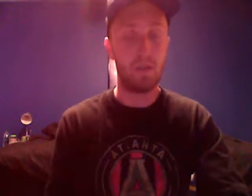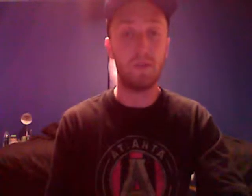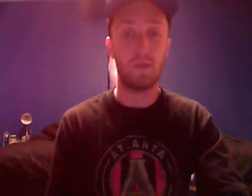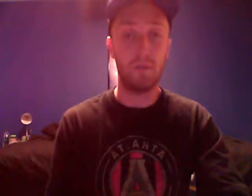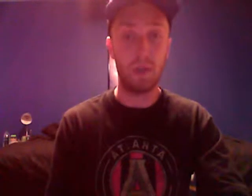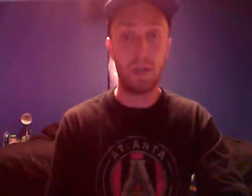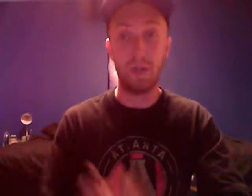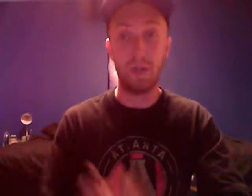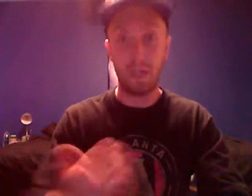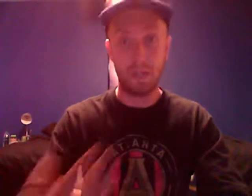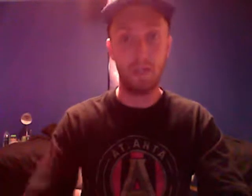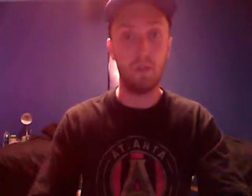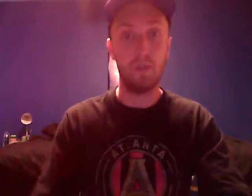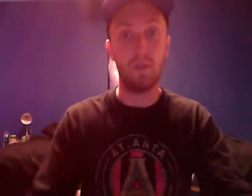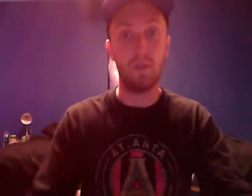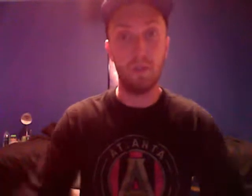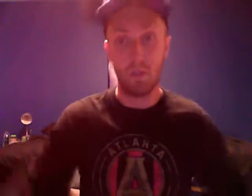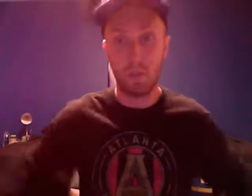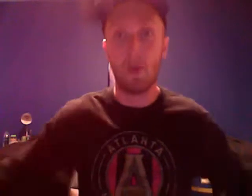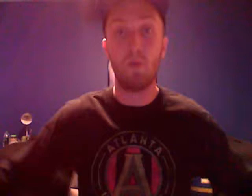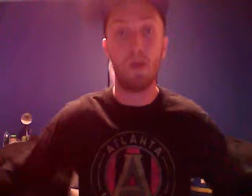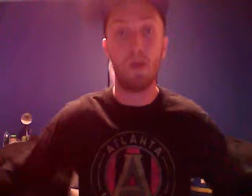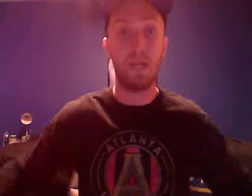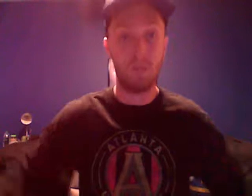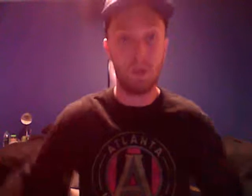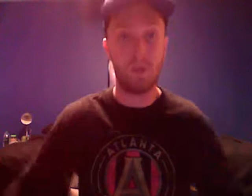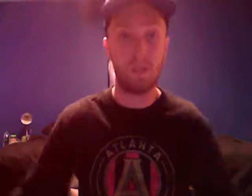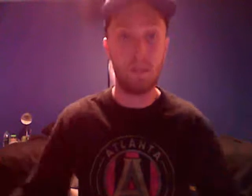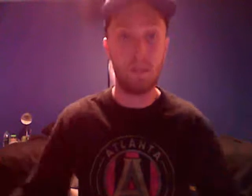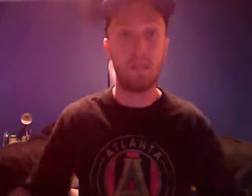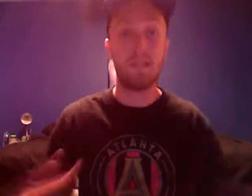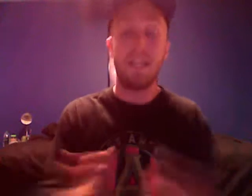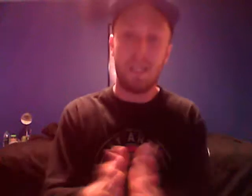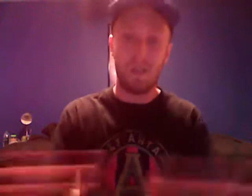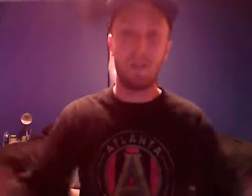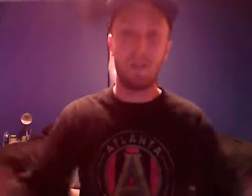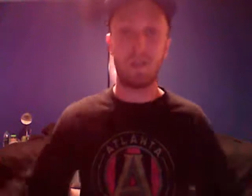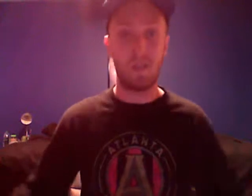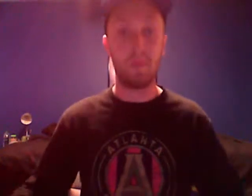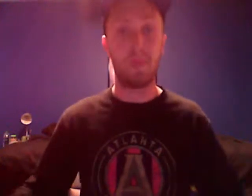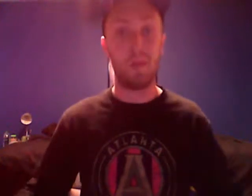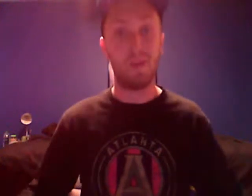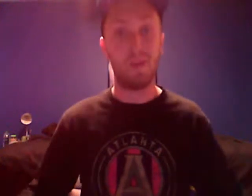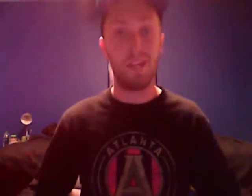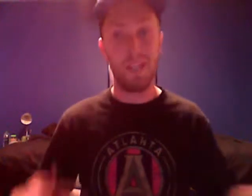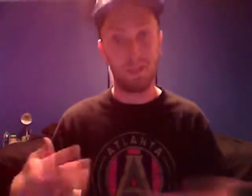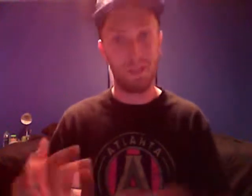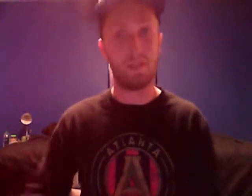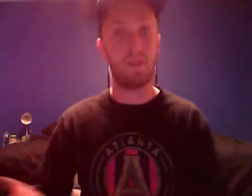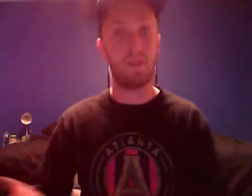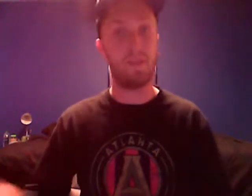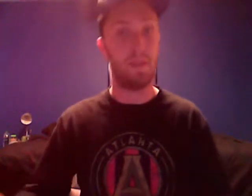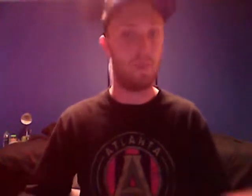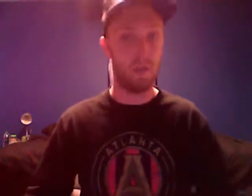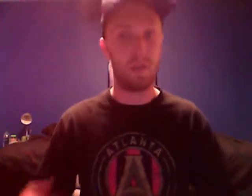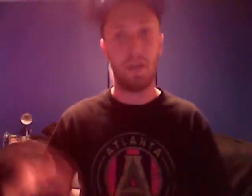Vancouver started figuring out that's kind of what we're doing. You know, we go out wide and we try to find a space. And so they pushed a lot of people out wide and cut off the space for Assad